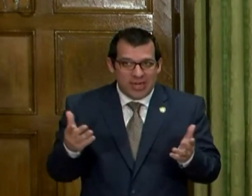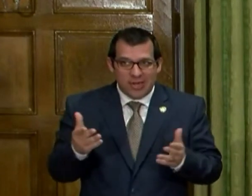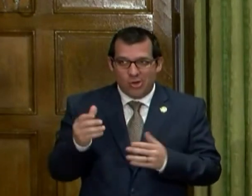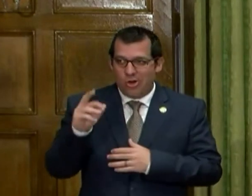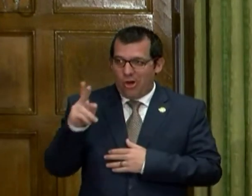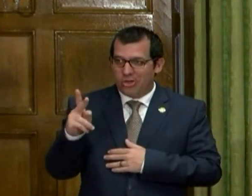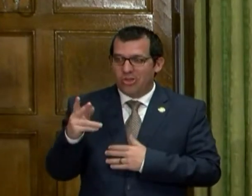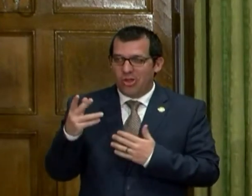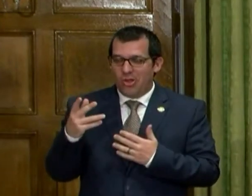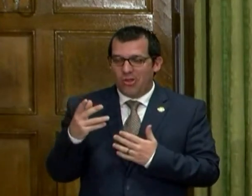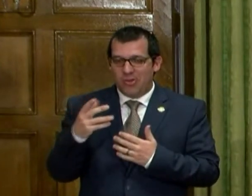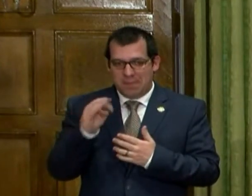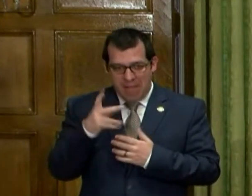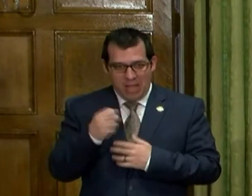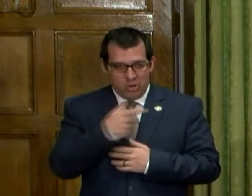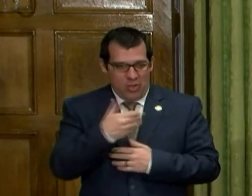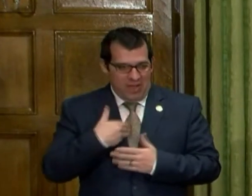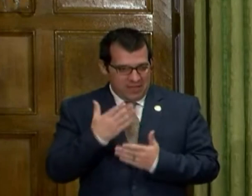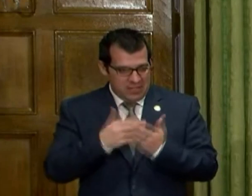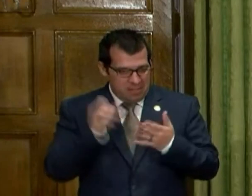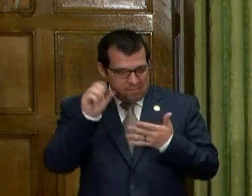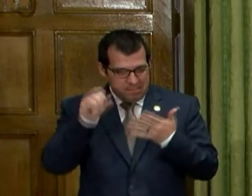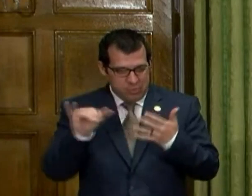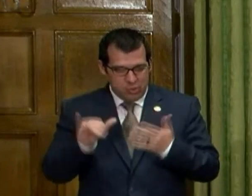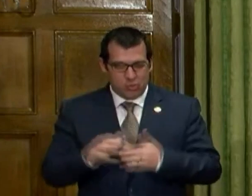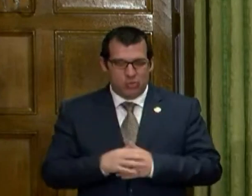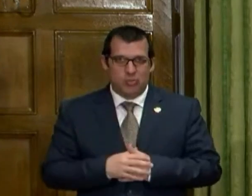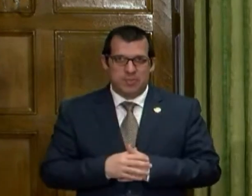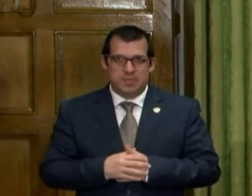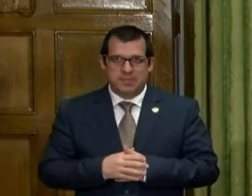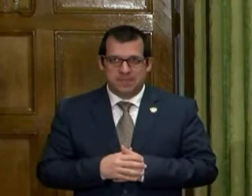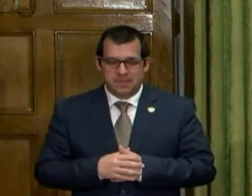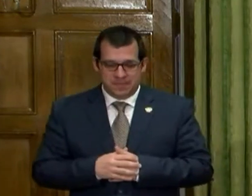Arkansas today. So, Mike, I know you've got some points you need to make.